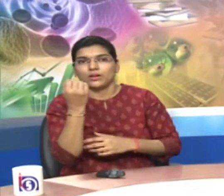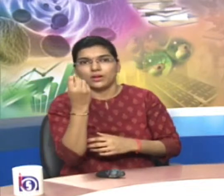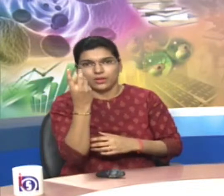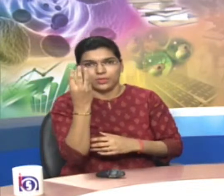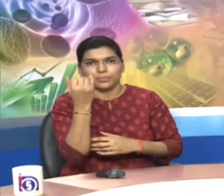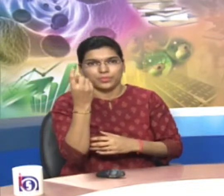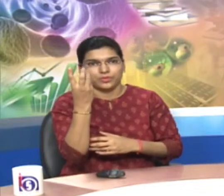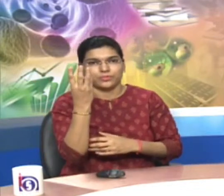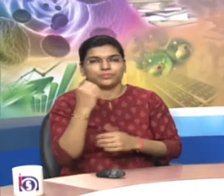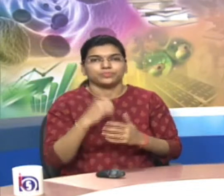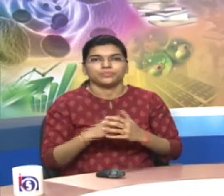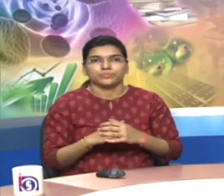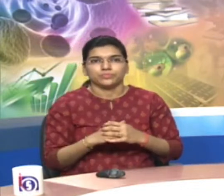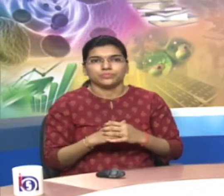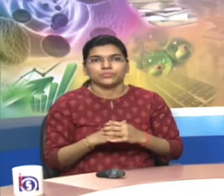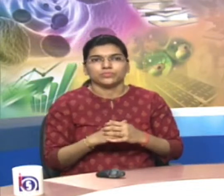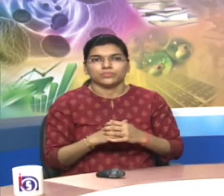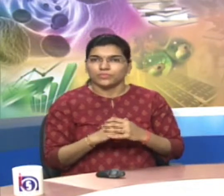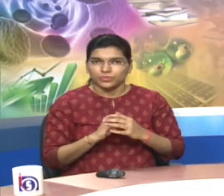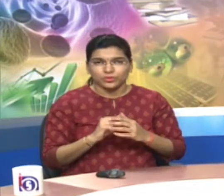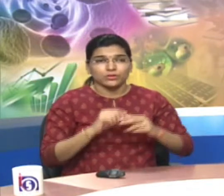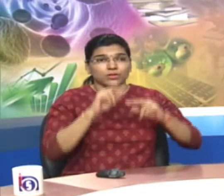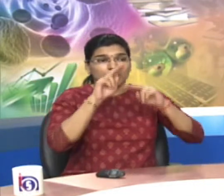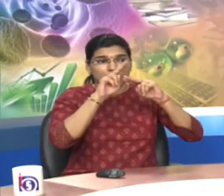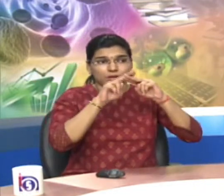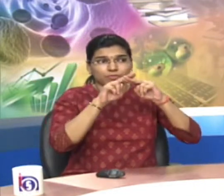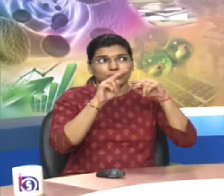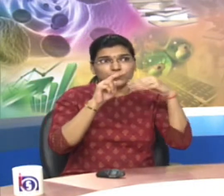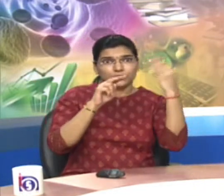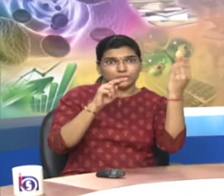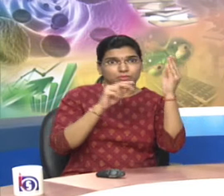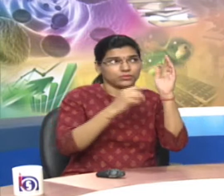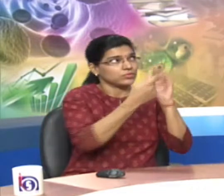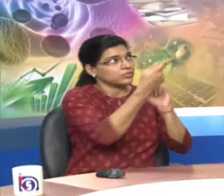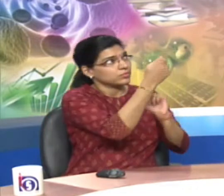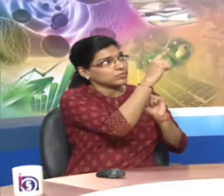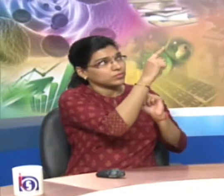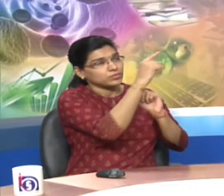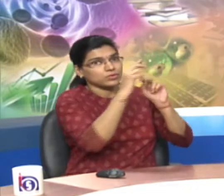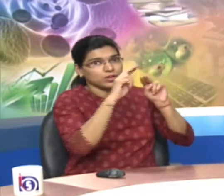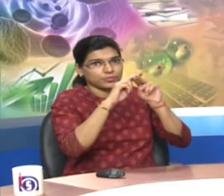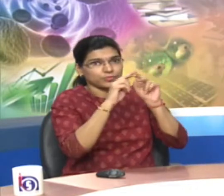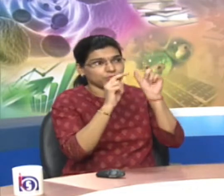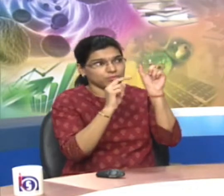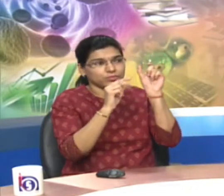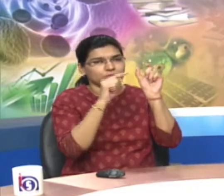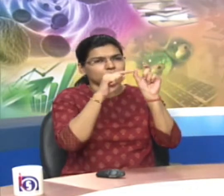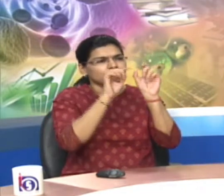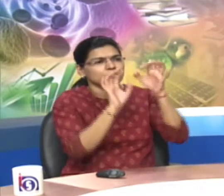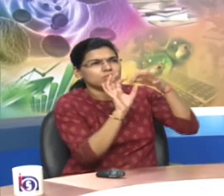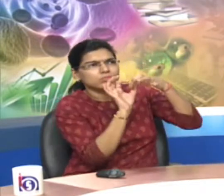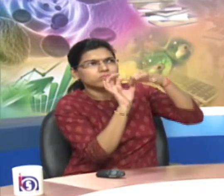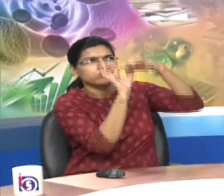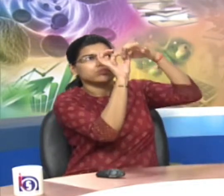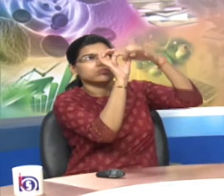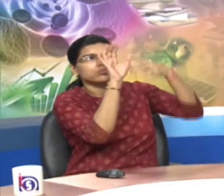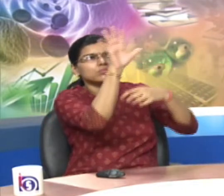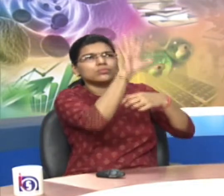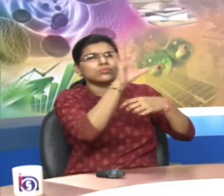and beside that there is a word written, that is number. Now, when you see the